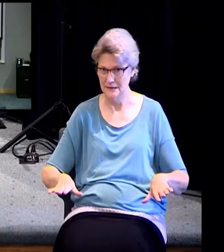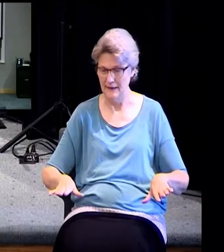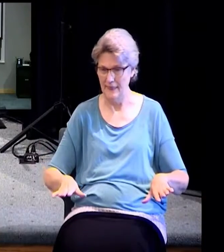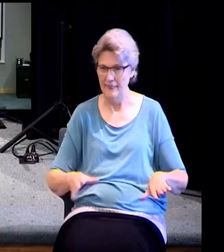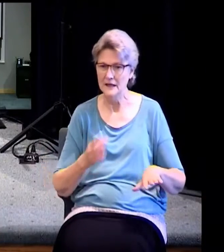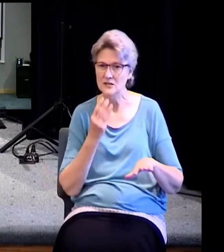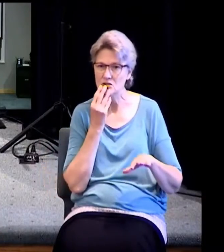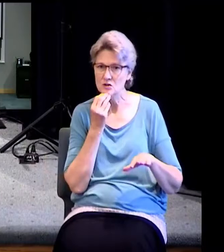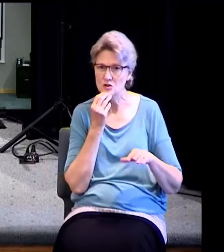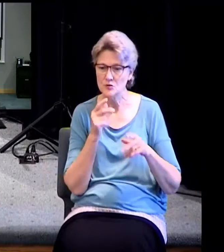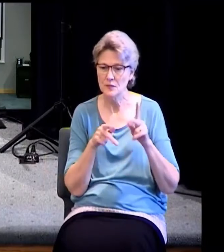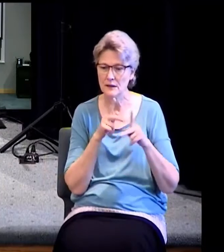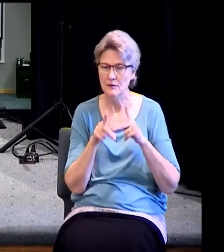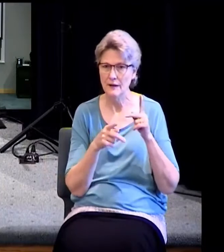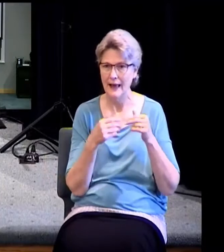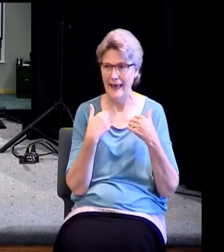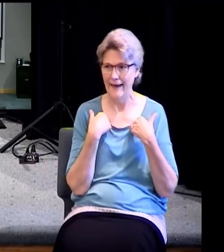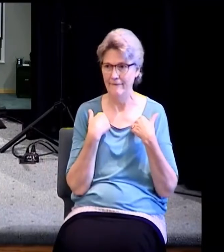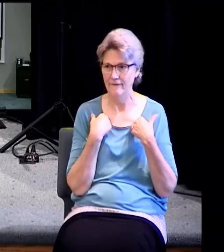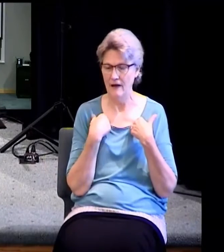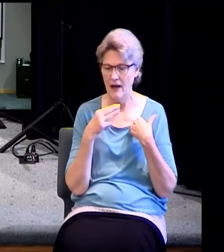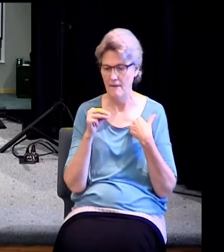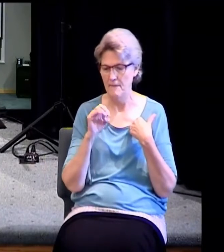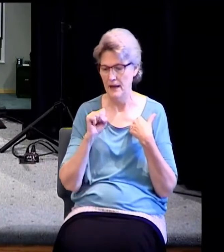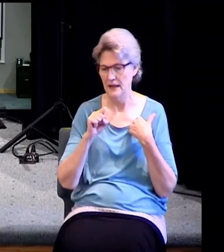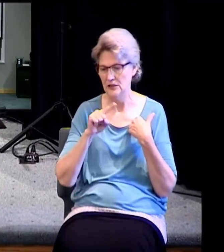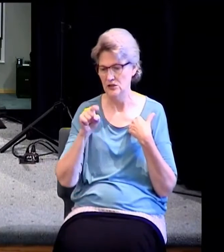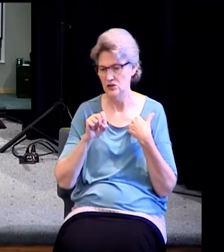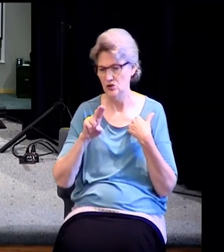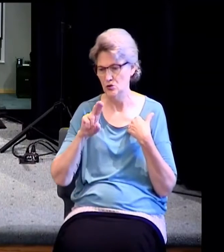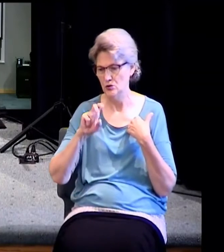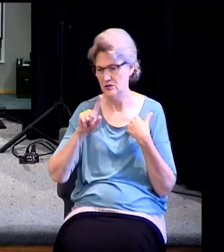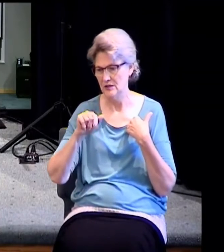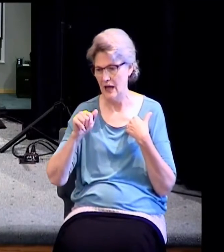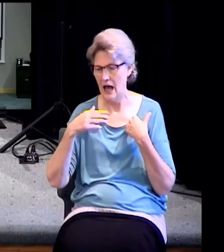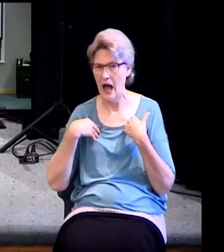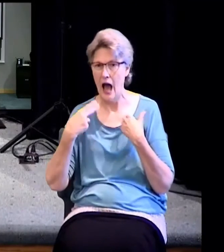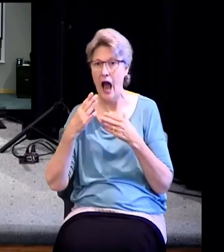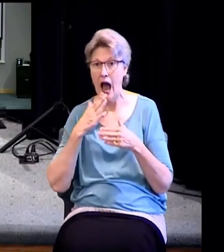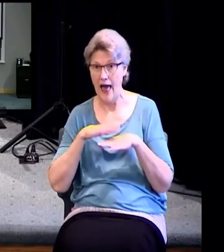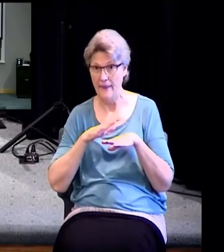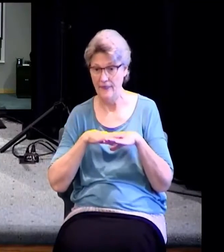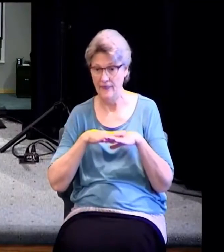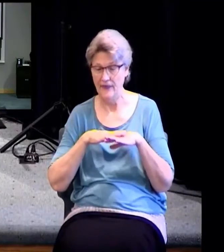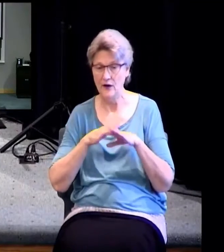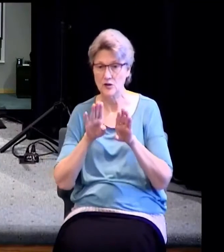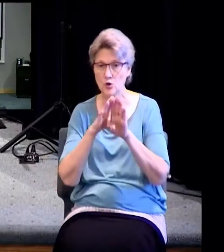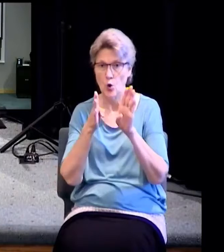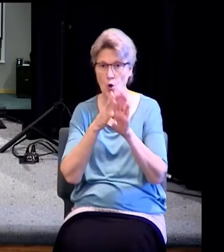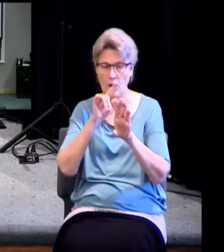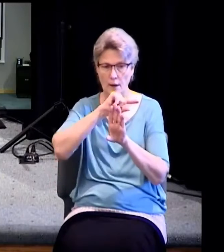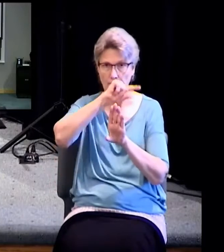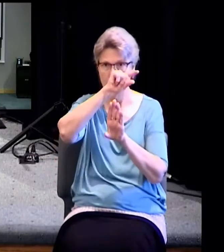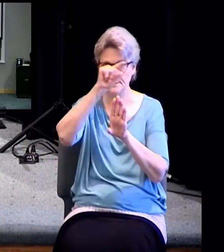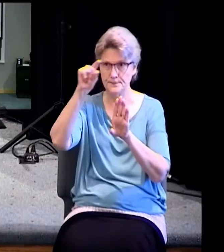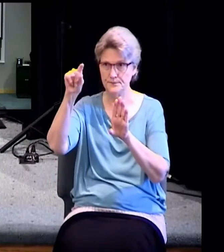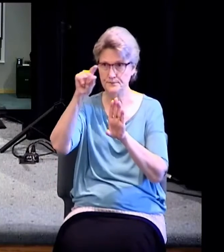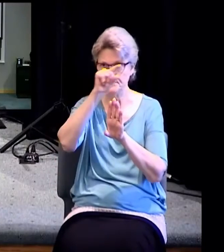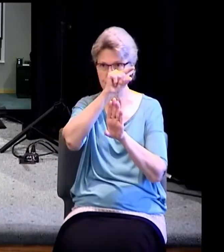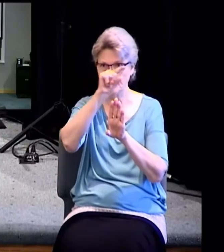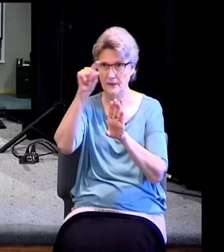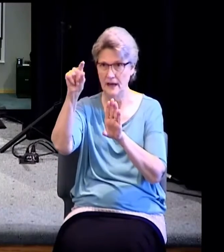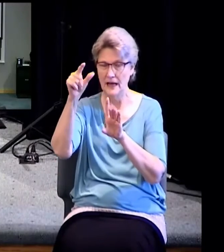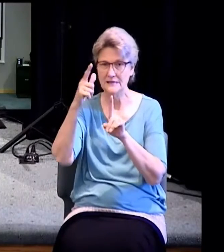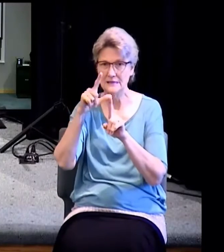Jews have a mezuzah on their door. I have one myself. It has the letter